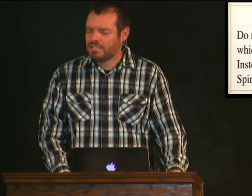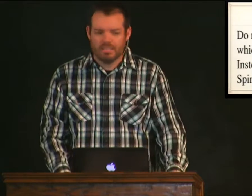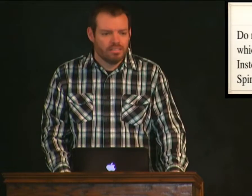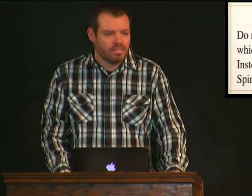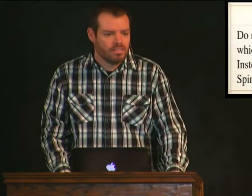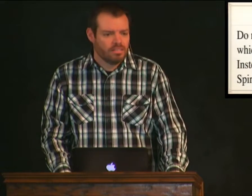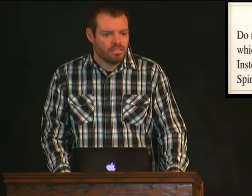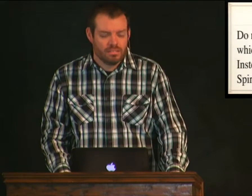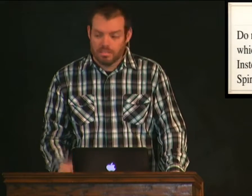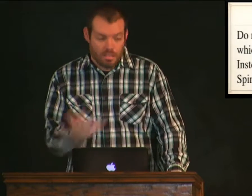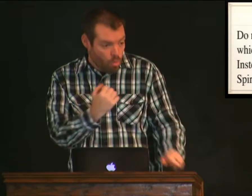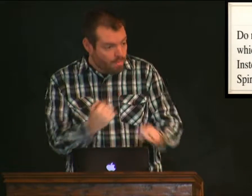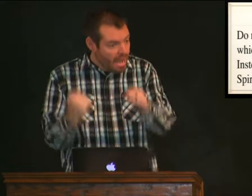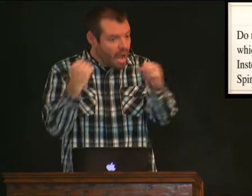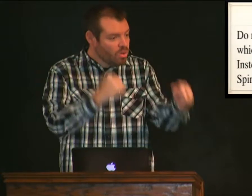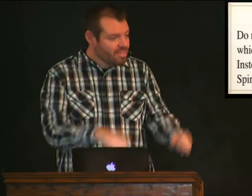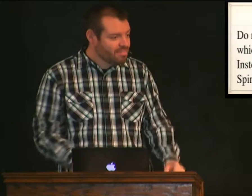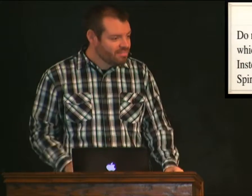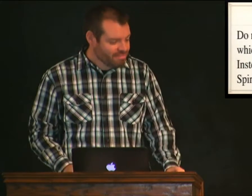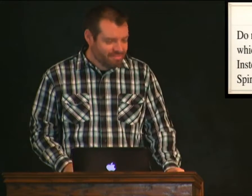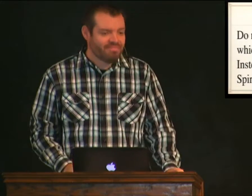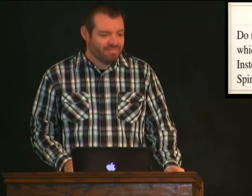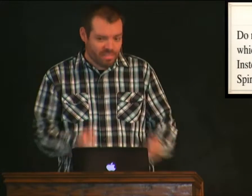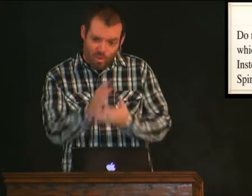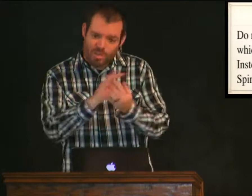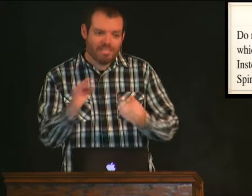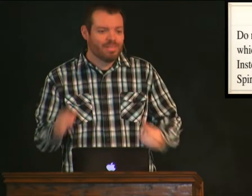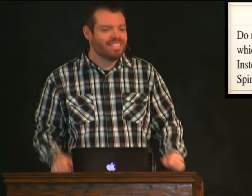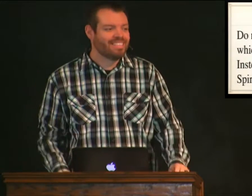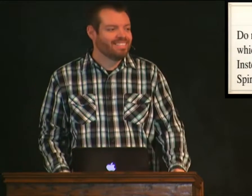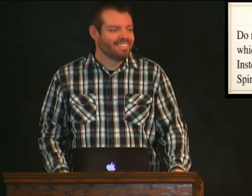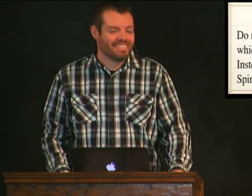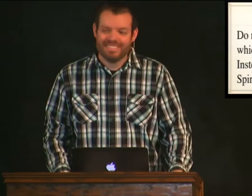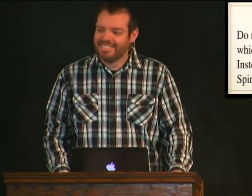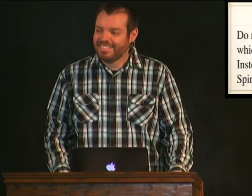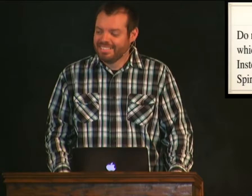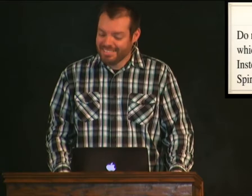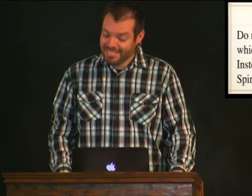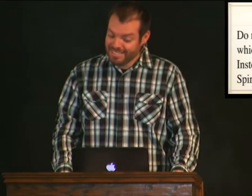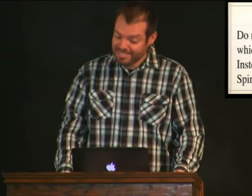is. You want power? The Holy Spirit.